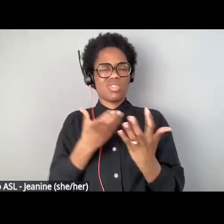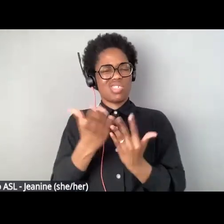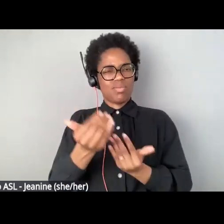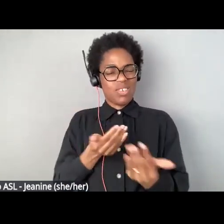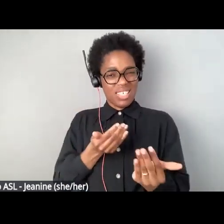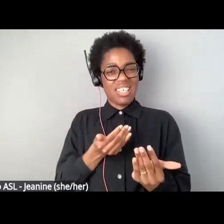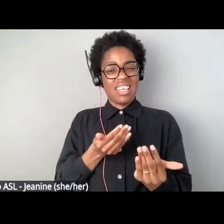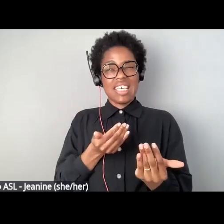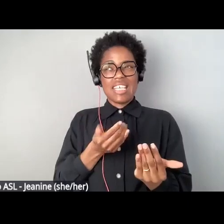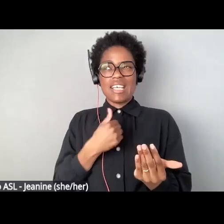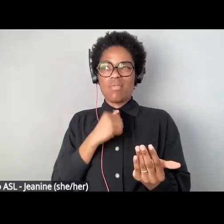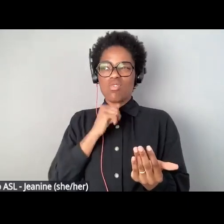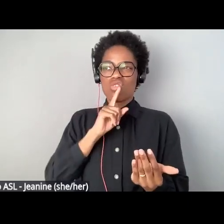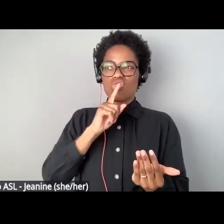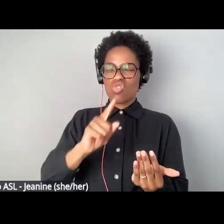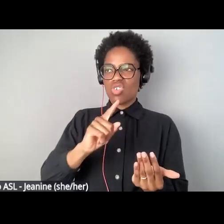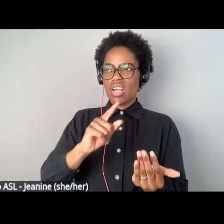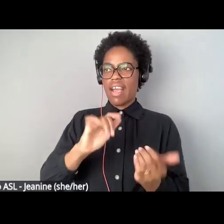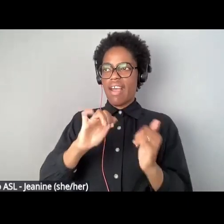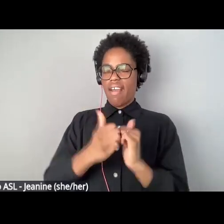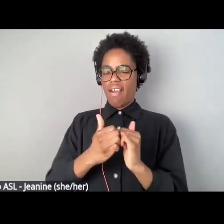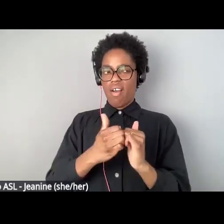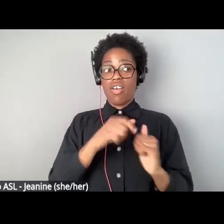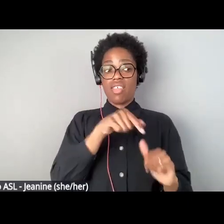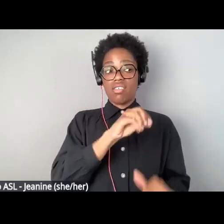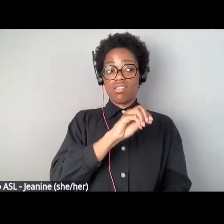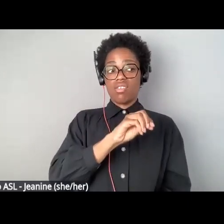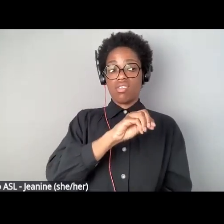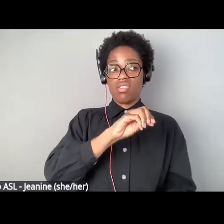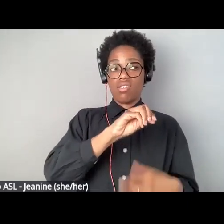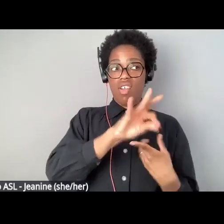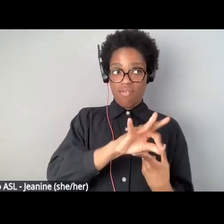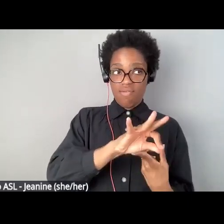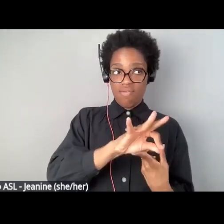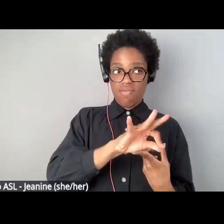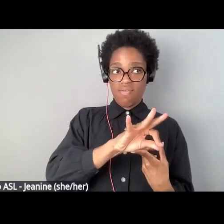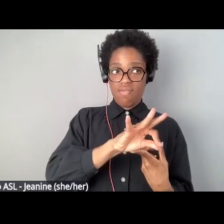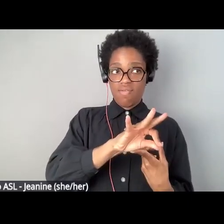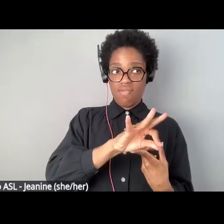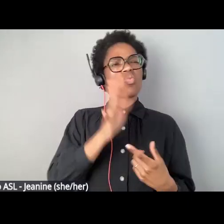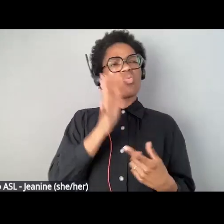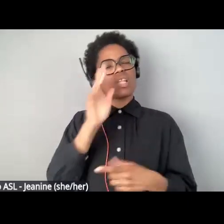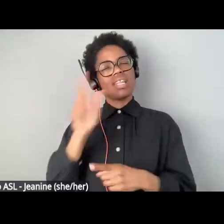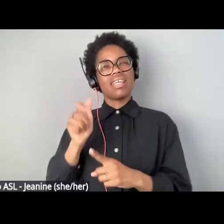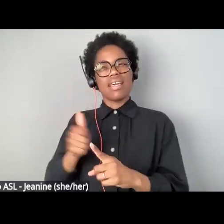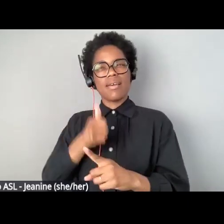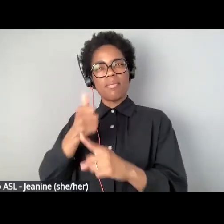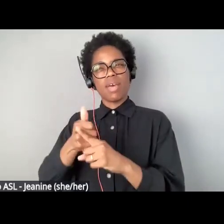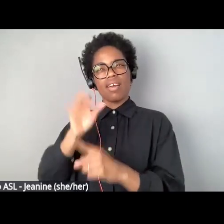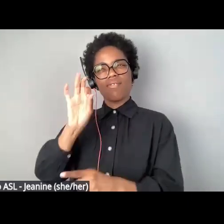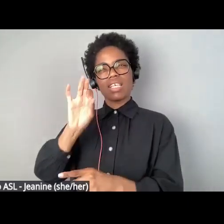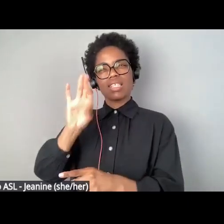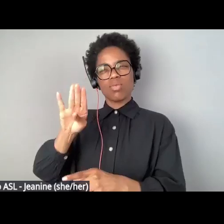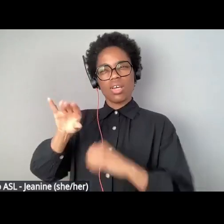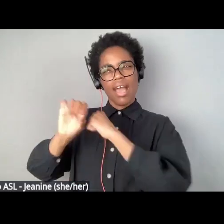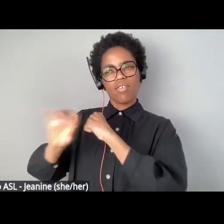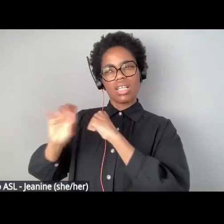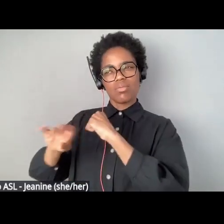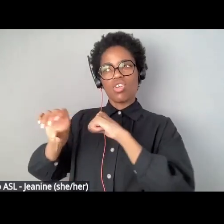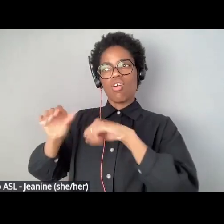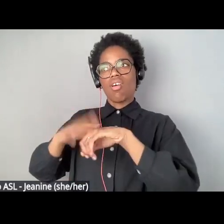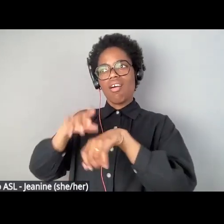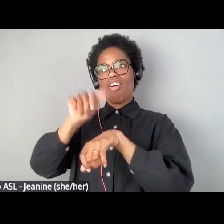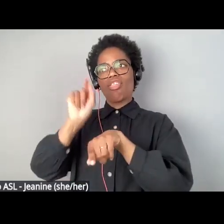Facebook ads that you see on other websites. Since those are still Facebook, I don't know if those are still collecting